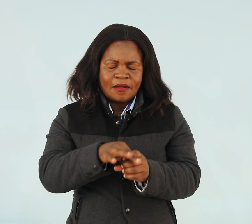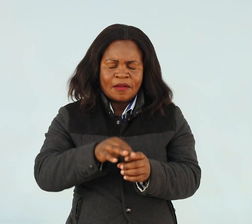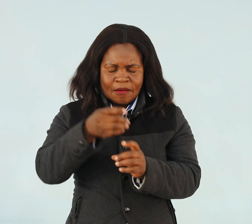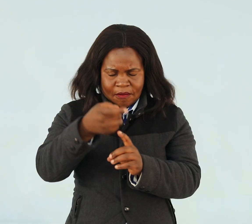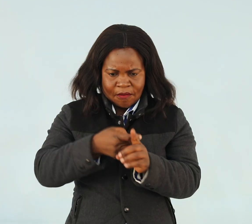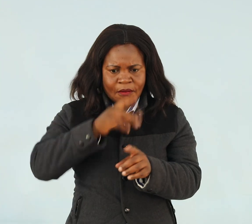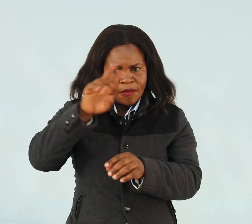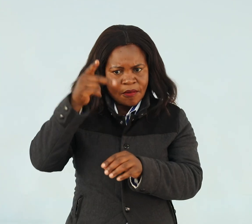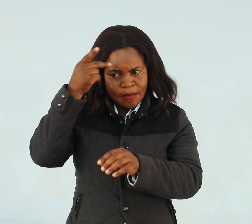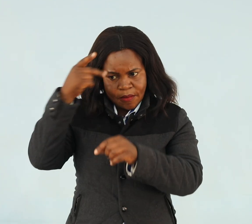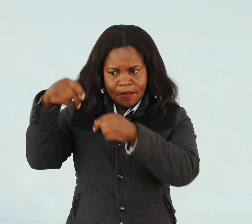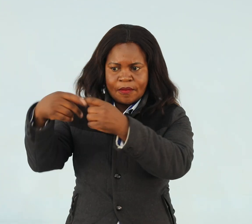parties.